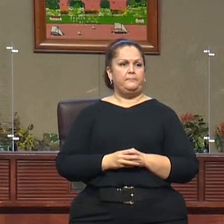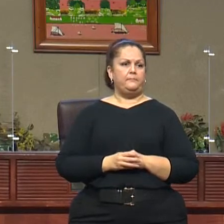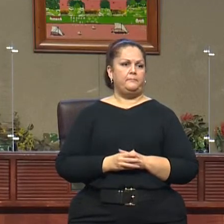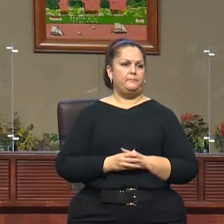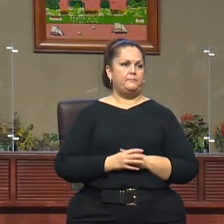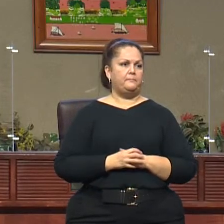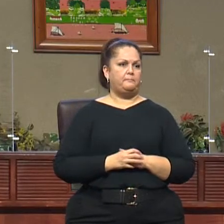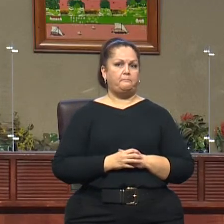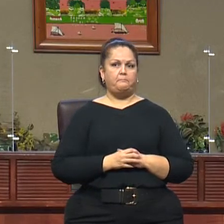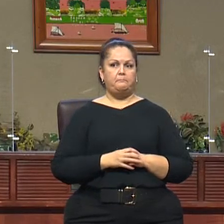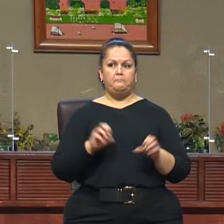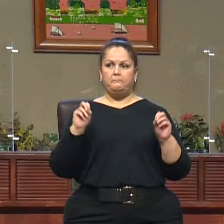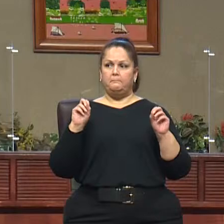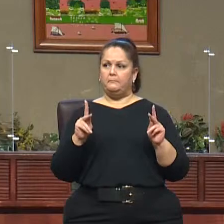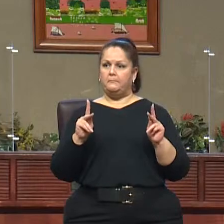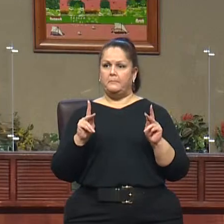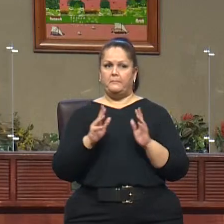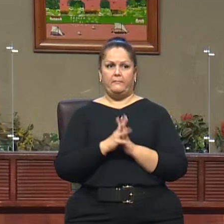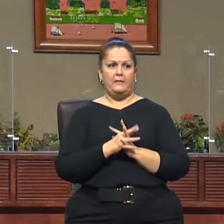Okay.